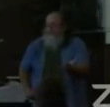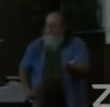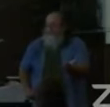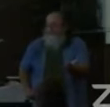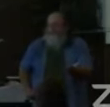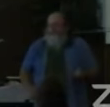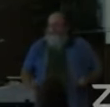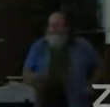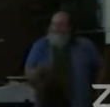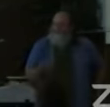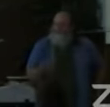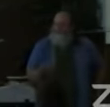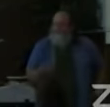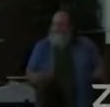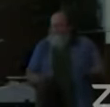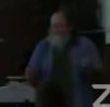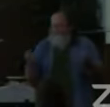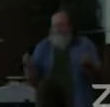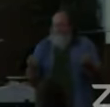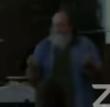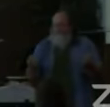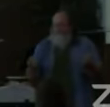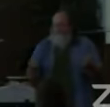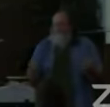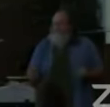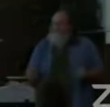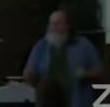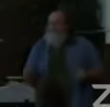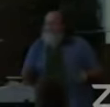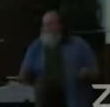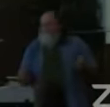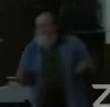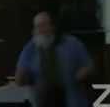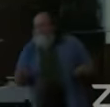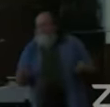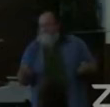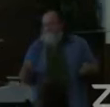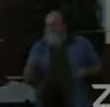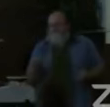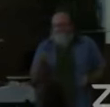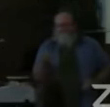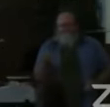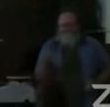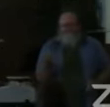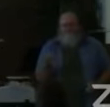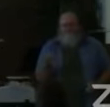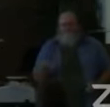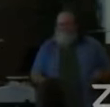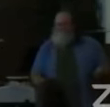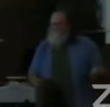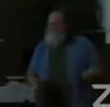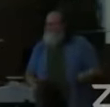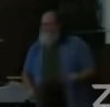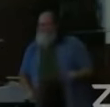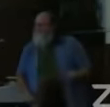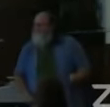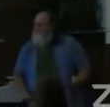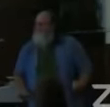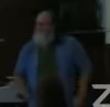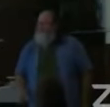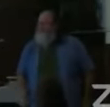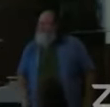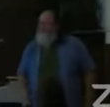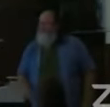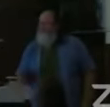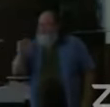Maybe you have two handfuls of pennies. How much is that going to be? How many dollars is that? It's going to be a few dollars. Maybe